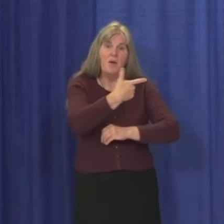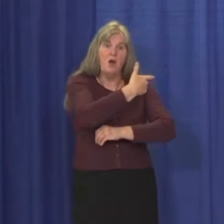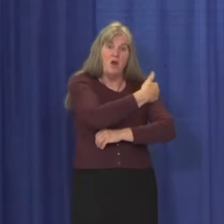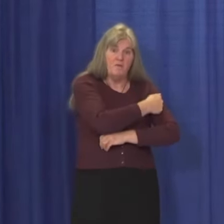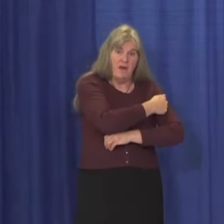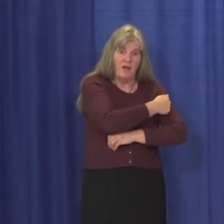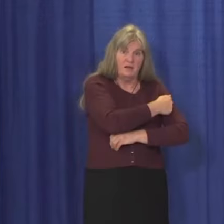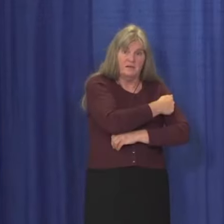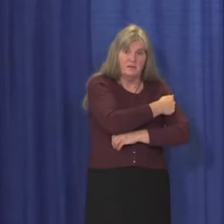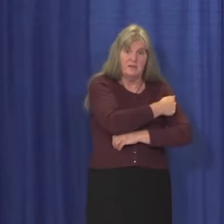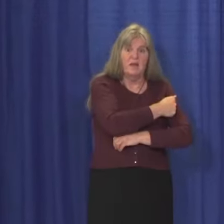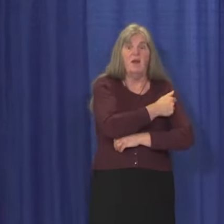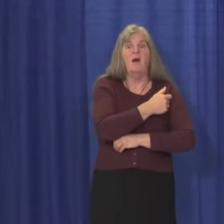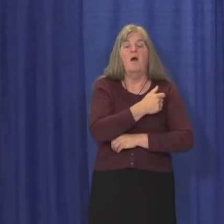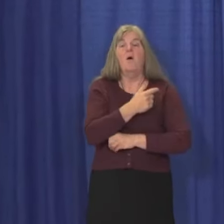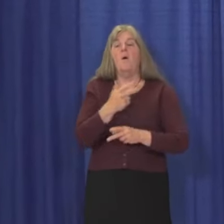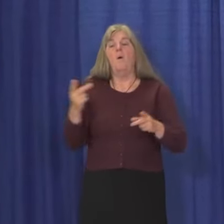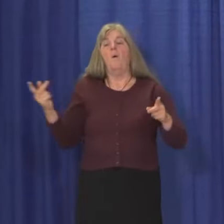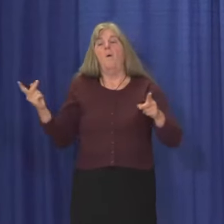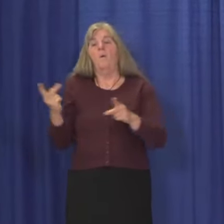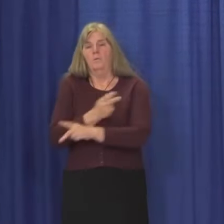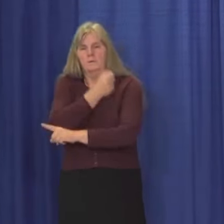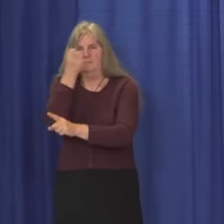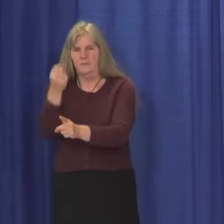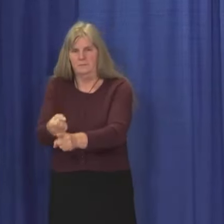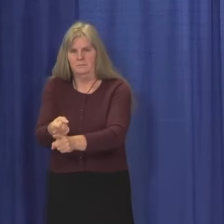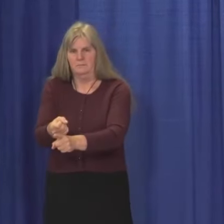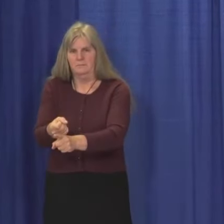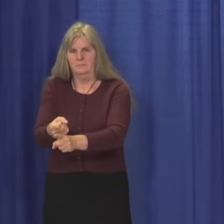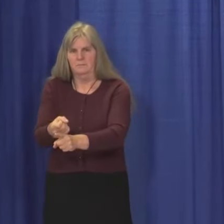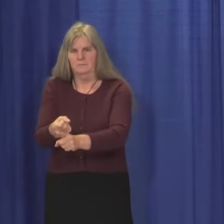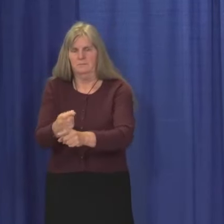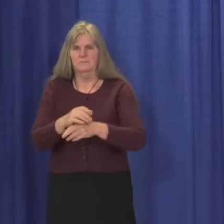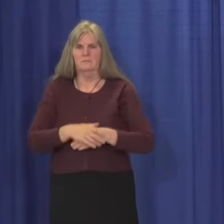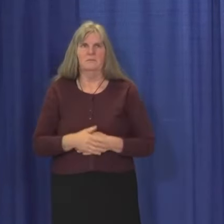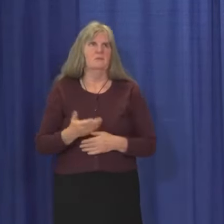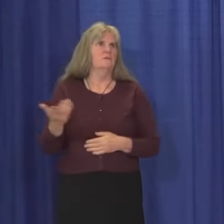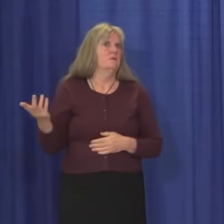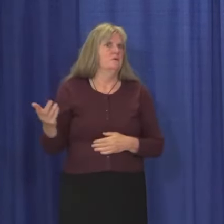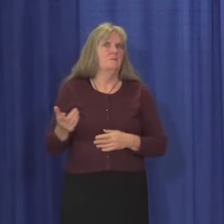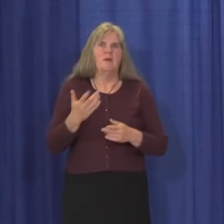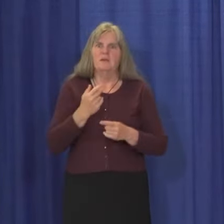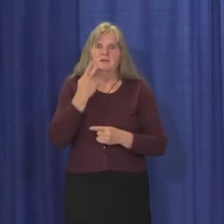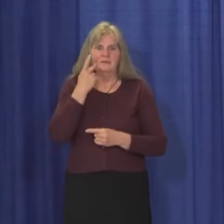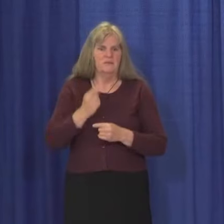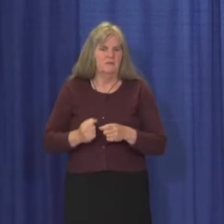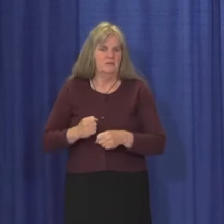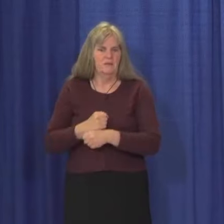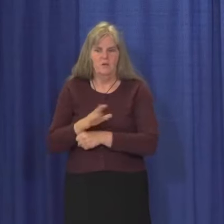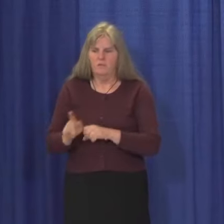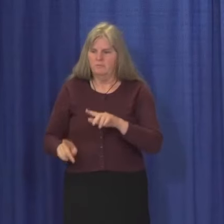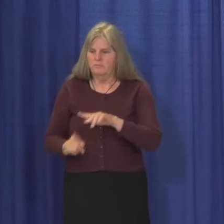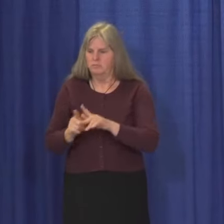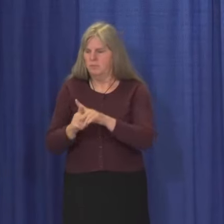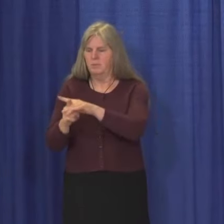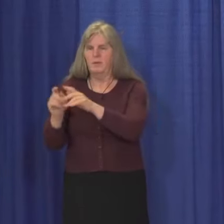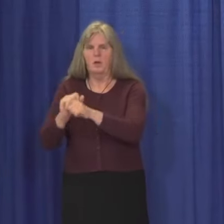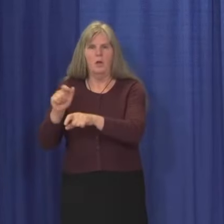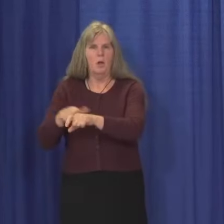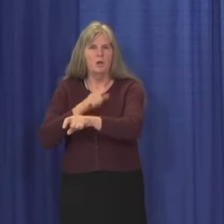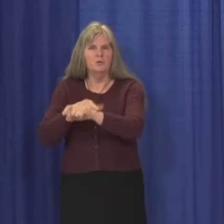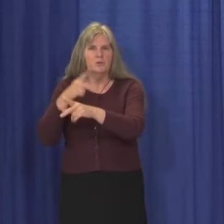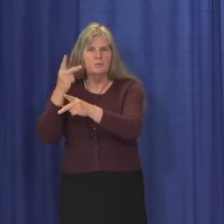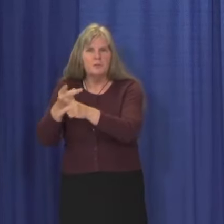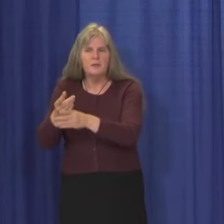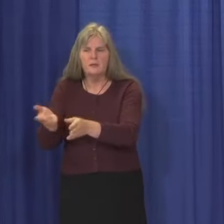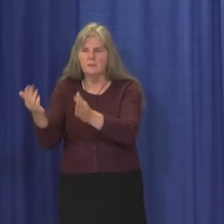impact would certainly have been far worse. We may have seen outbreaks in long-term care facilities. We likely would have seen